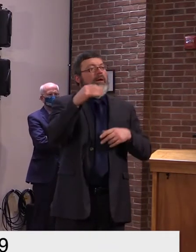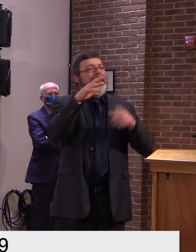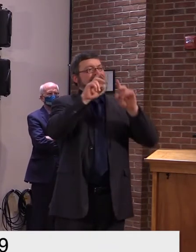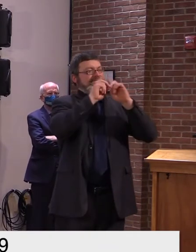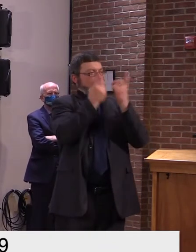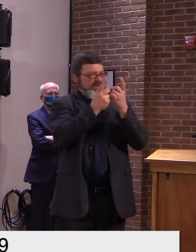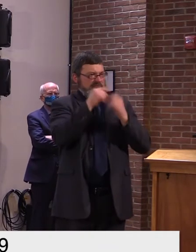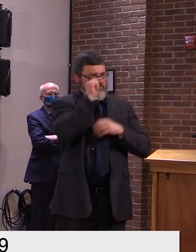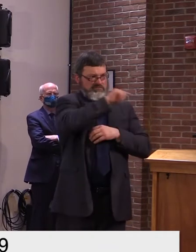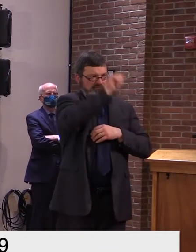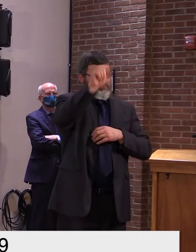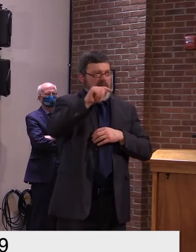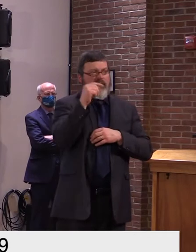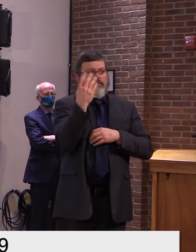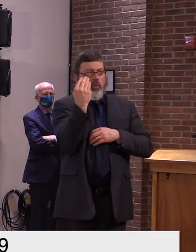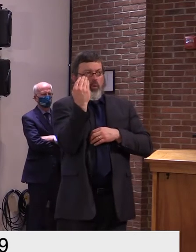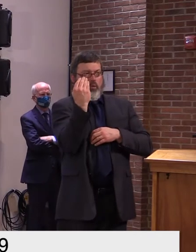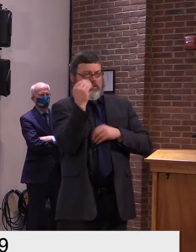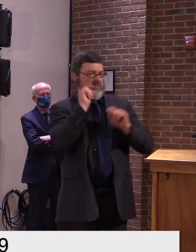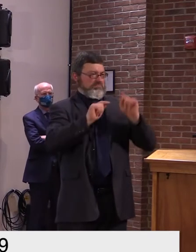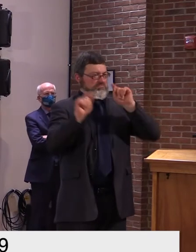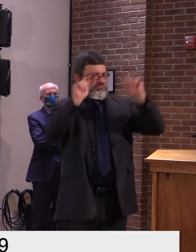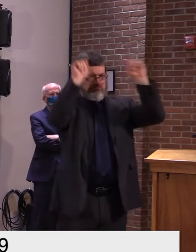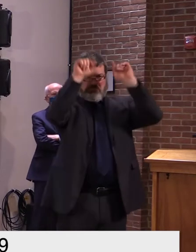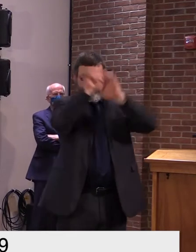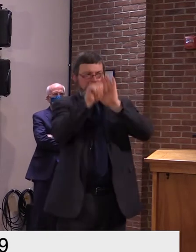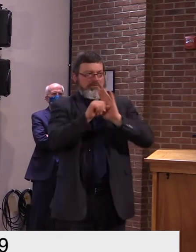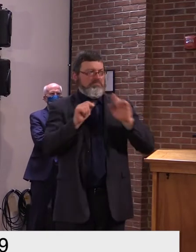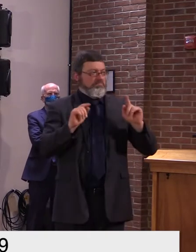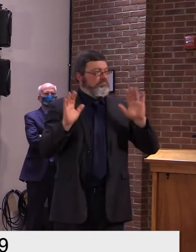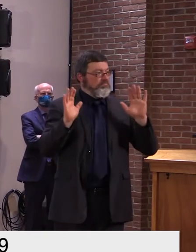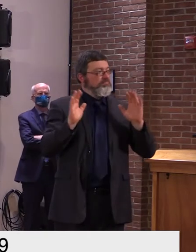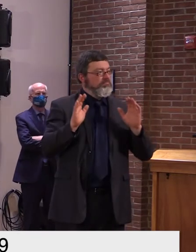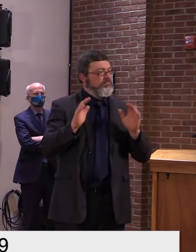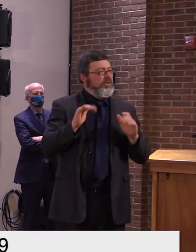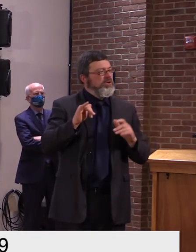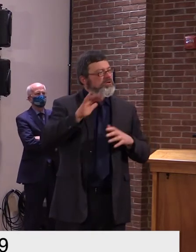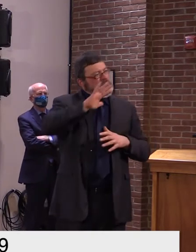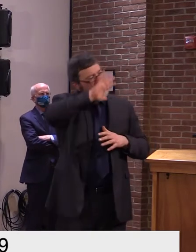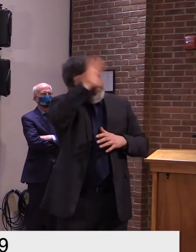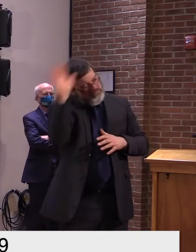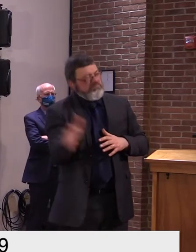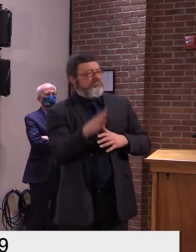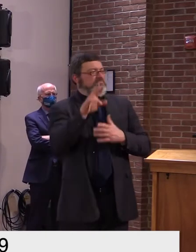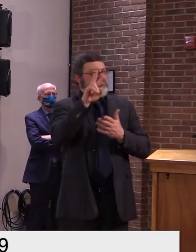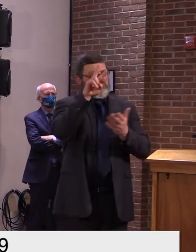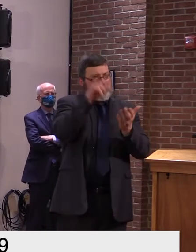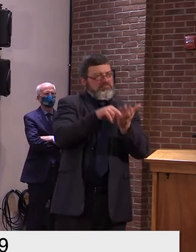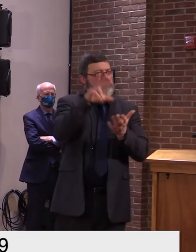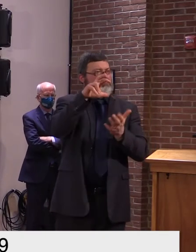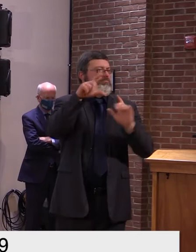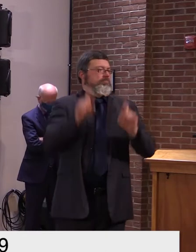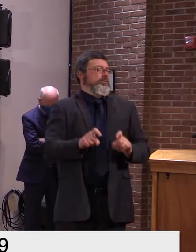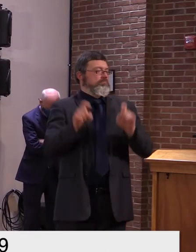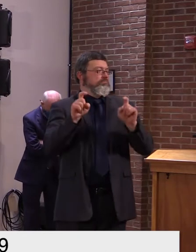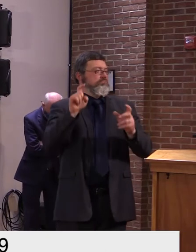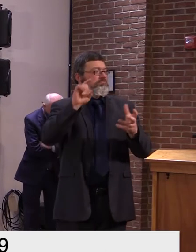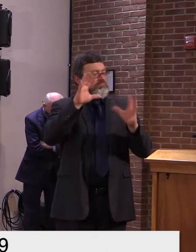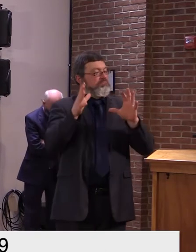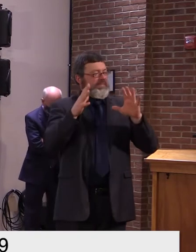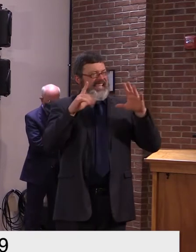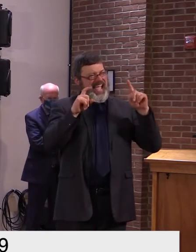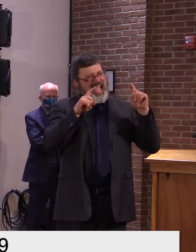tested. 1,300 on the 15th, and just under 1,000 on